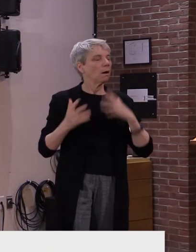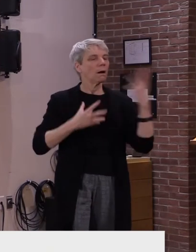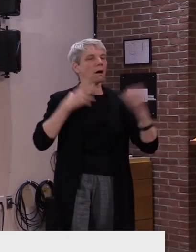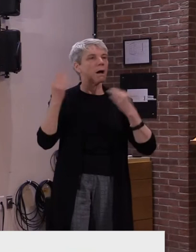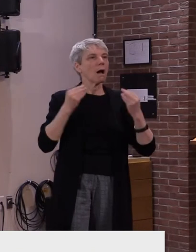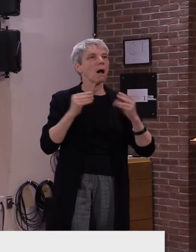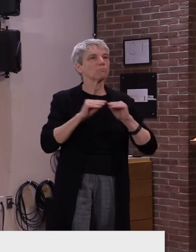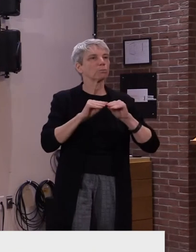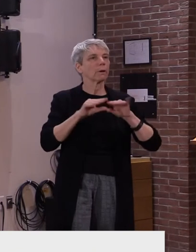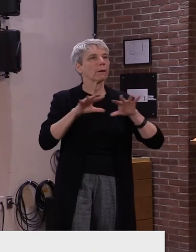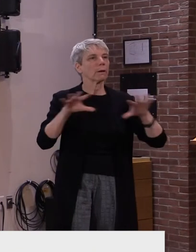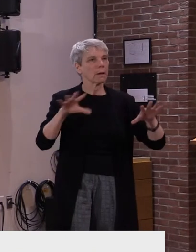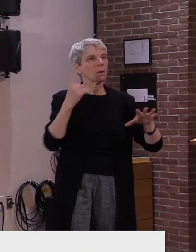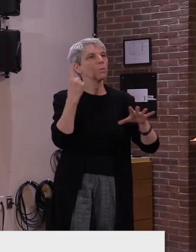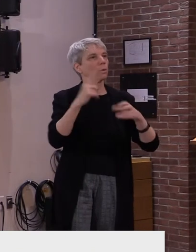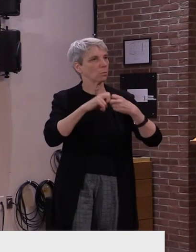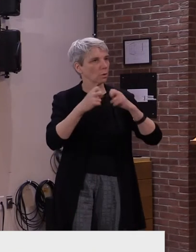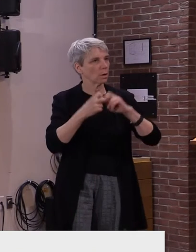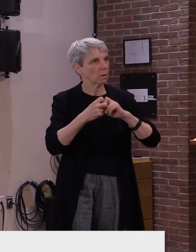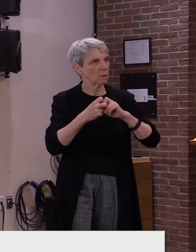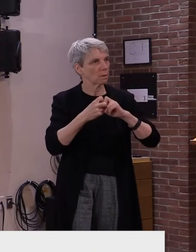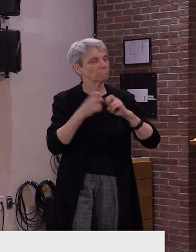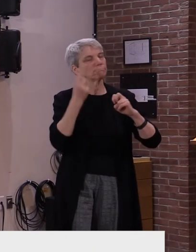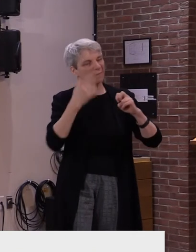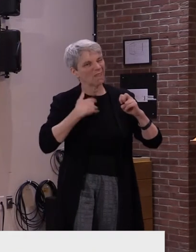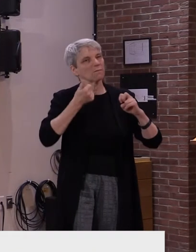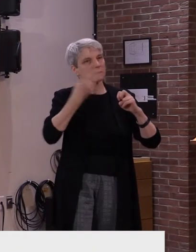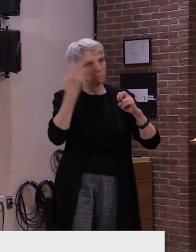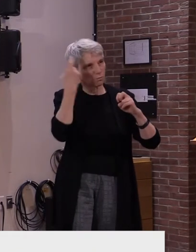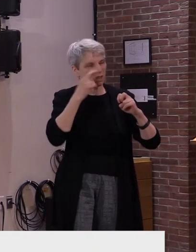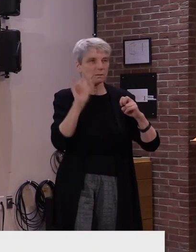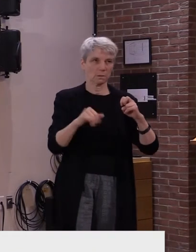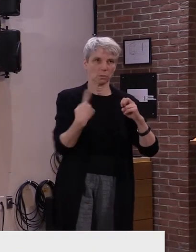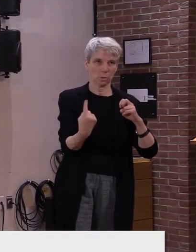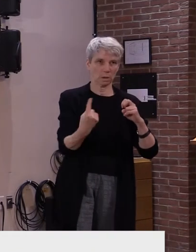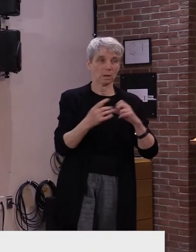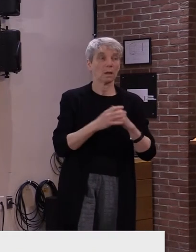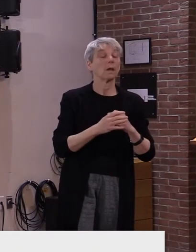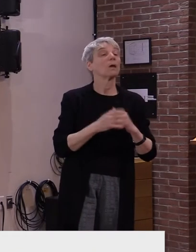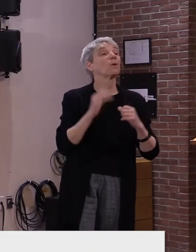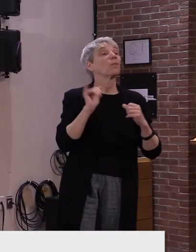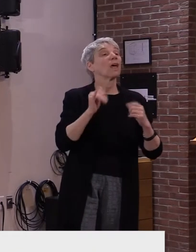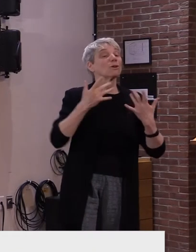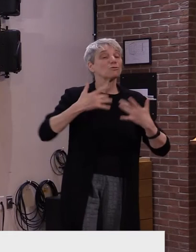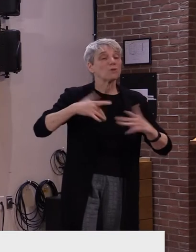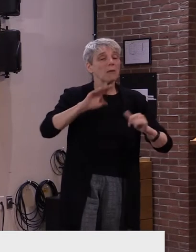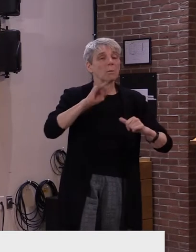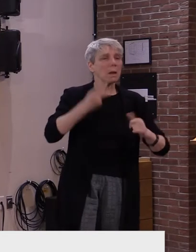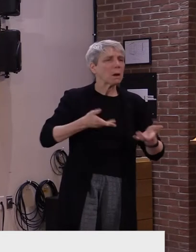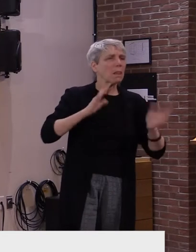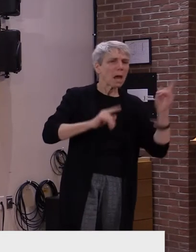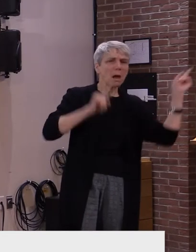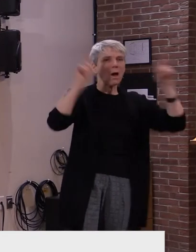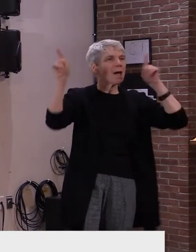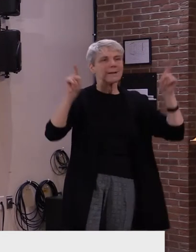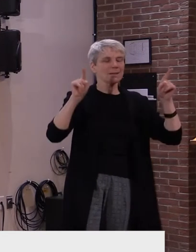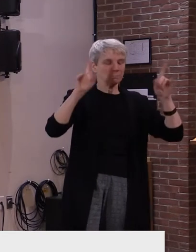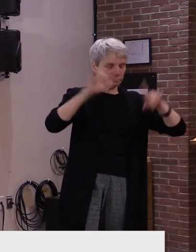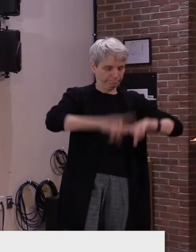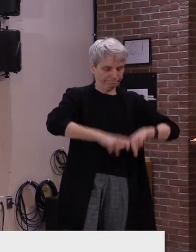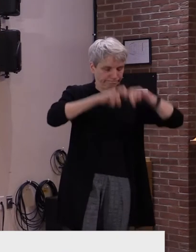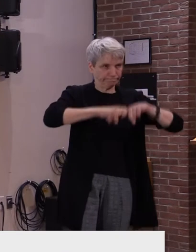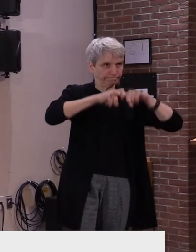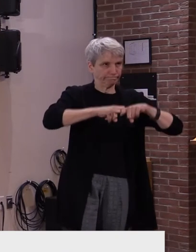so as of today we're temporarily suspending our travel map and requiring a 14-day